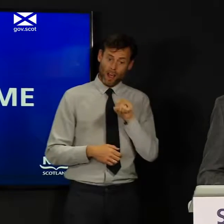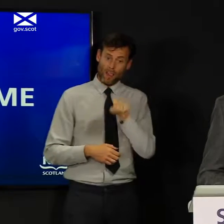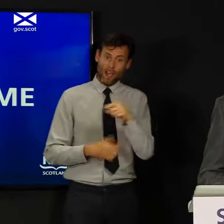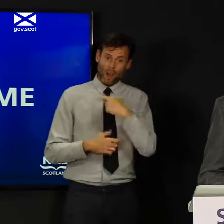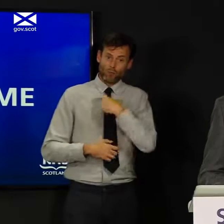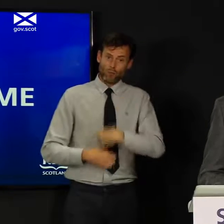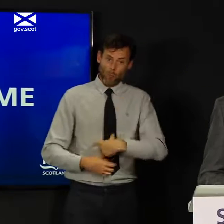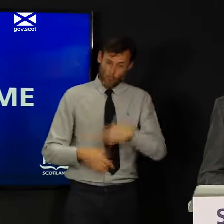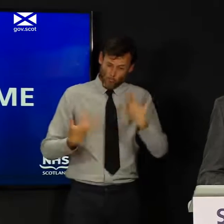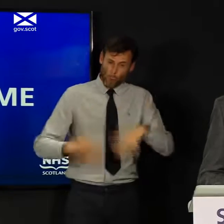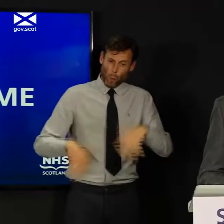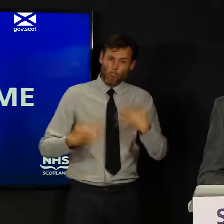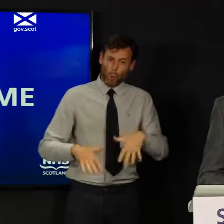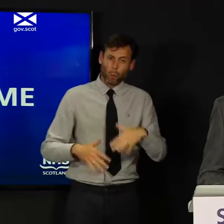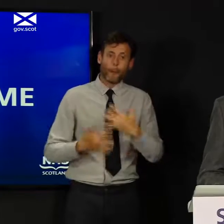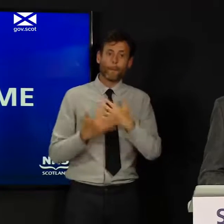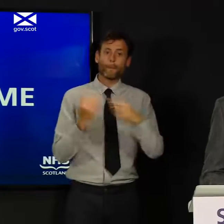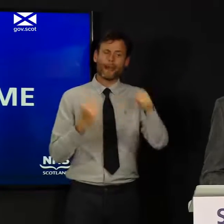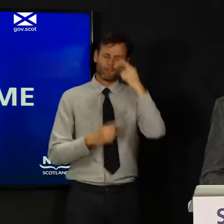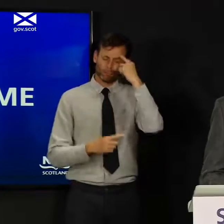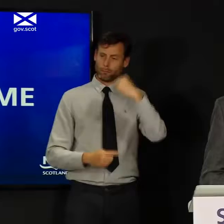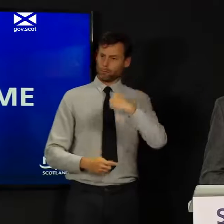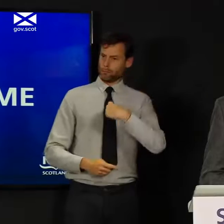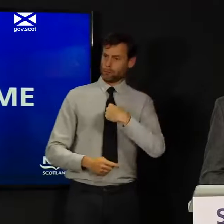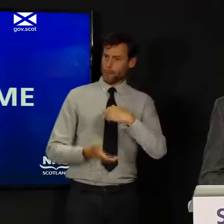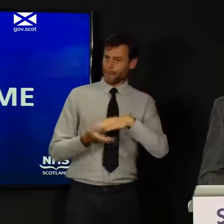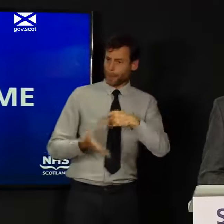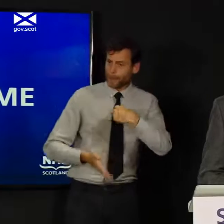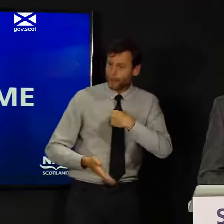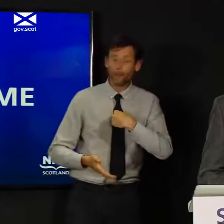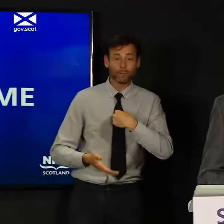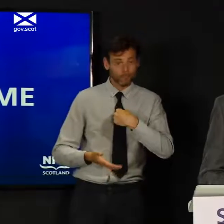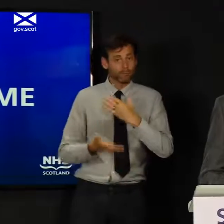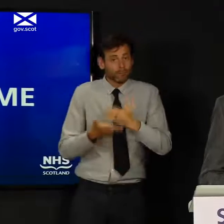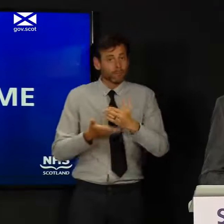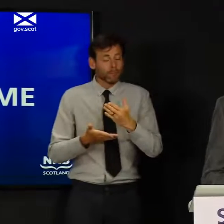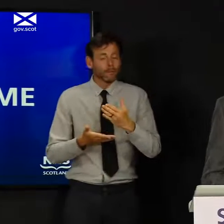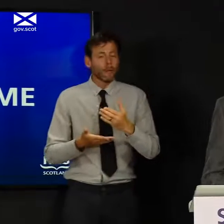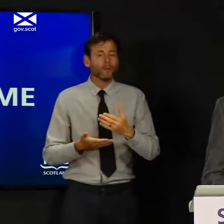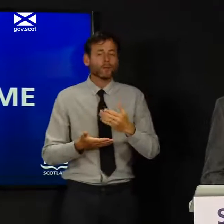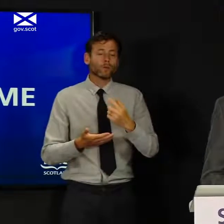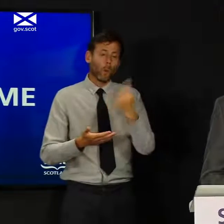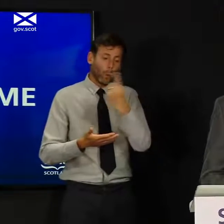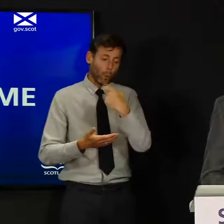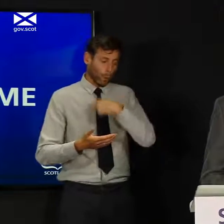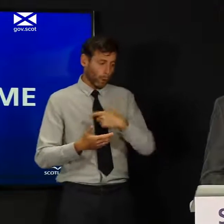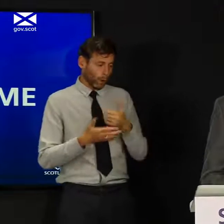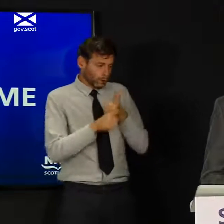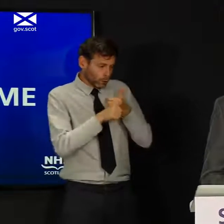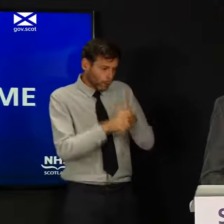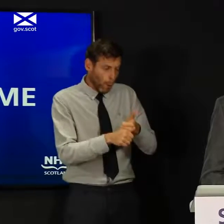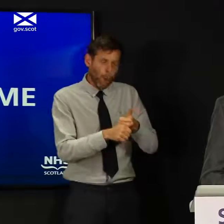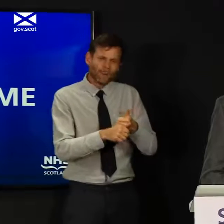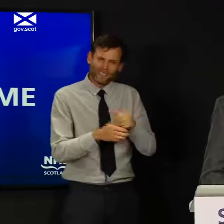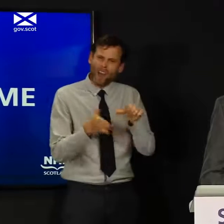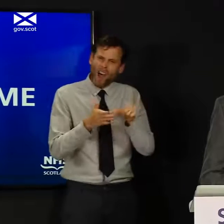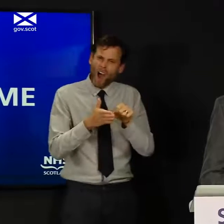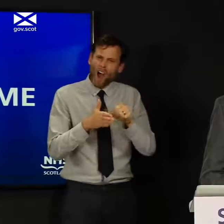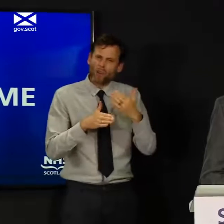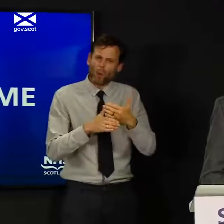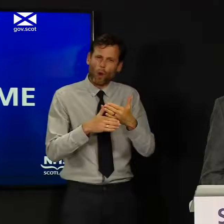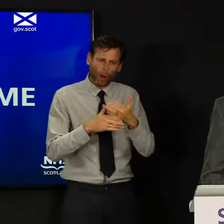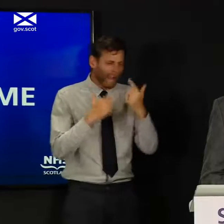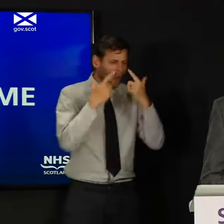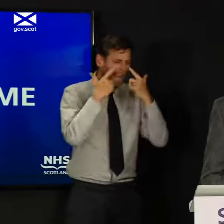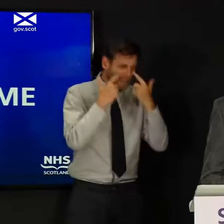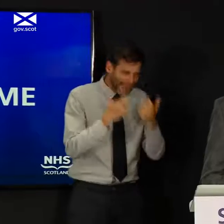raise awareness and help people to access much needed support. Looking after someone can be hard work. It can be